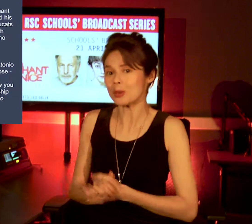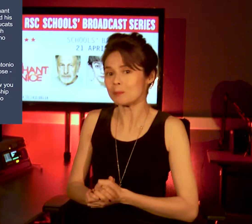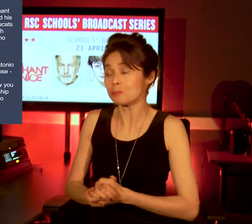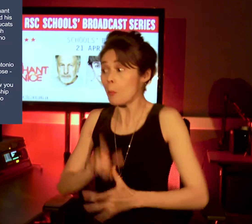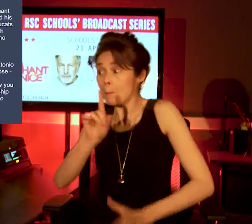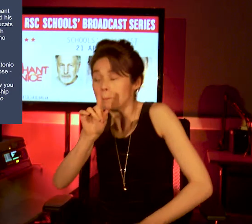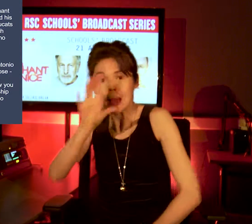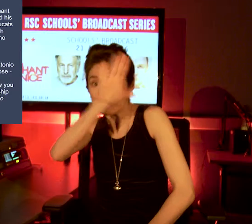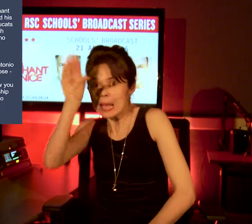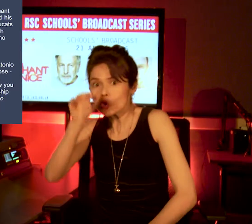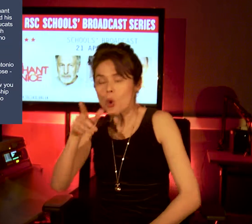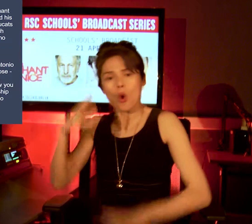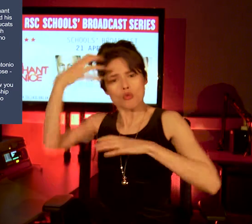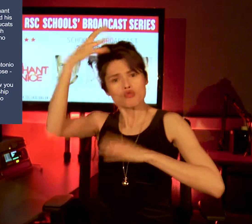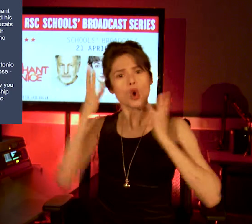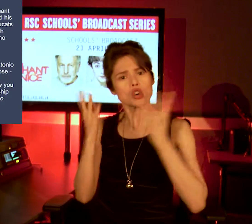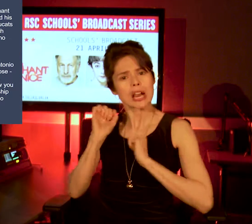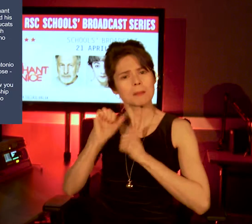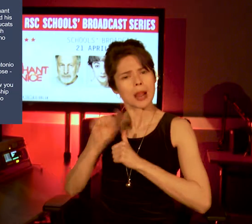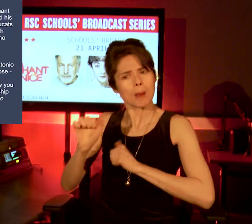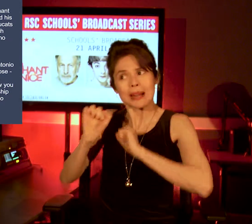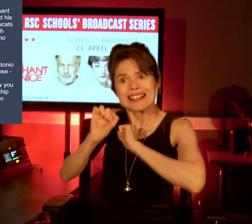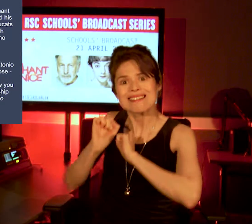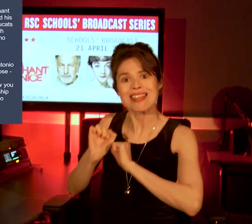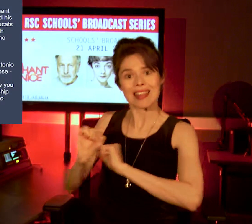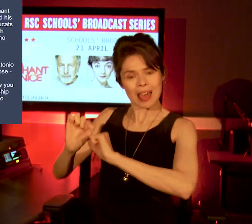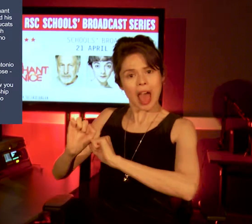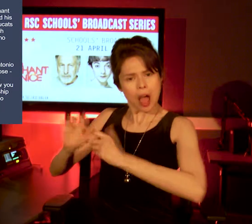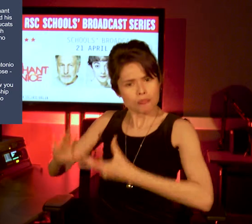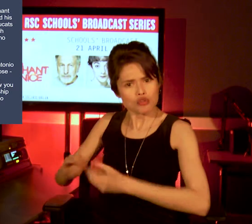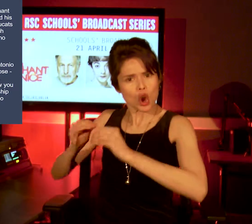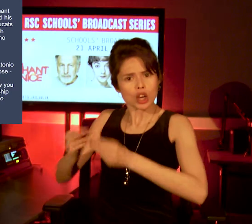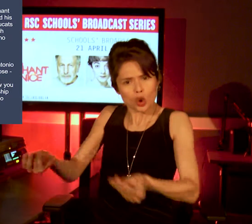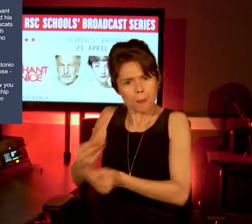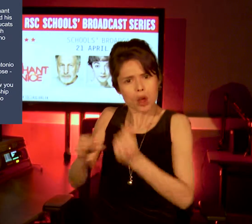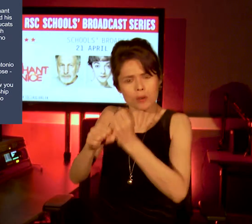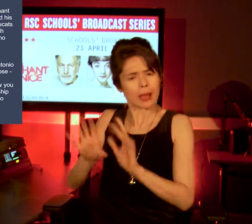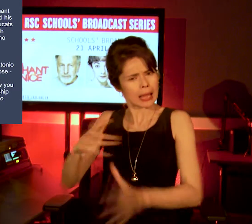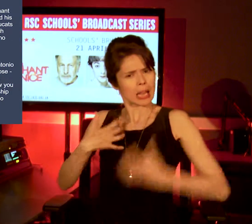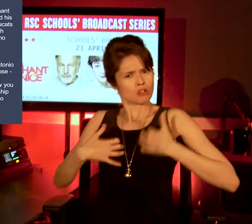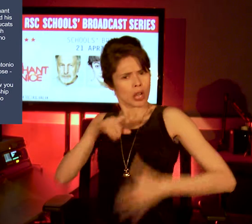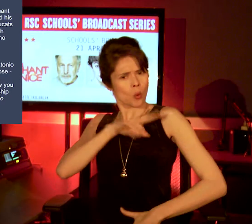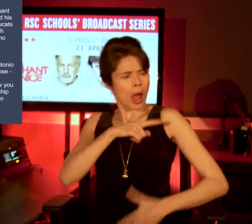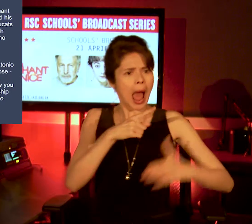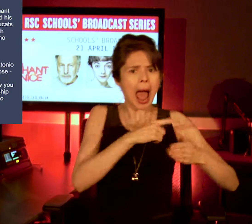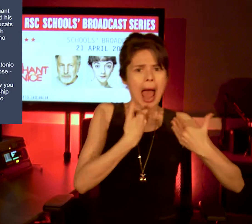Belmont. Now, in this production, the relationship between Antonio and Bassanio